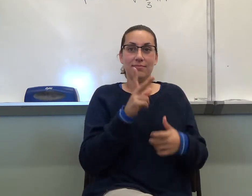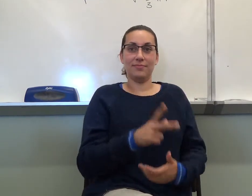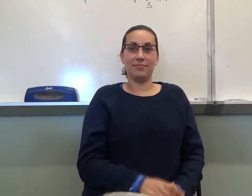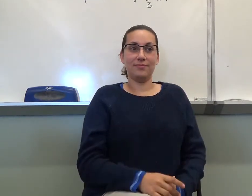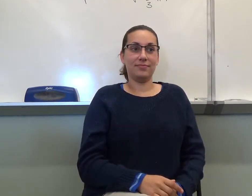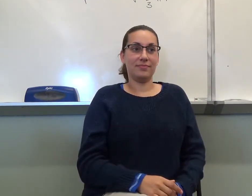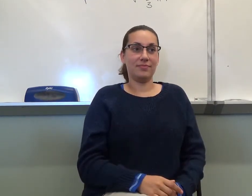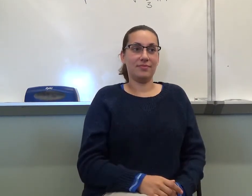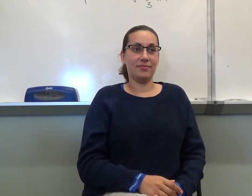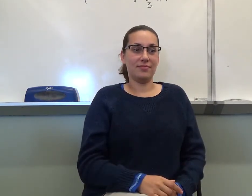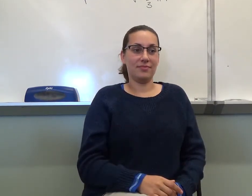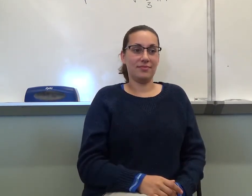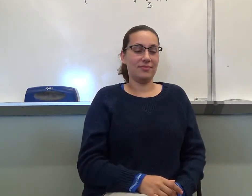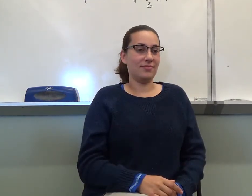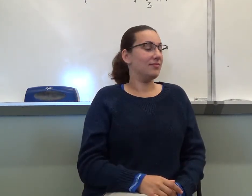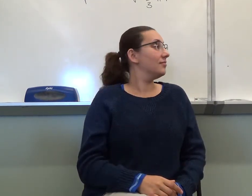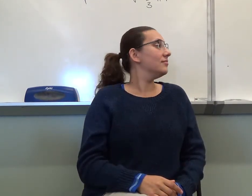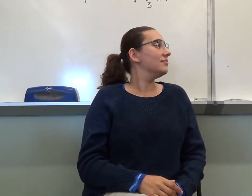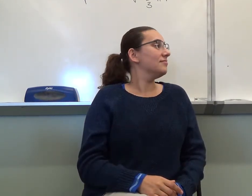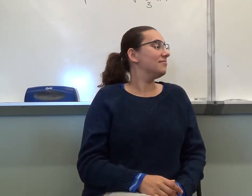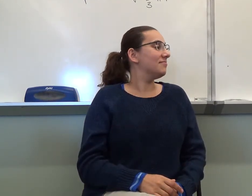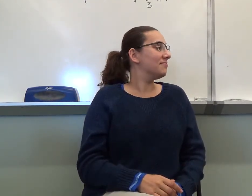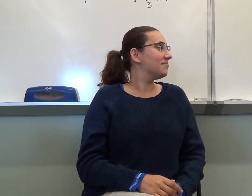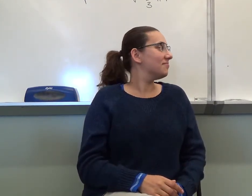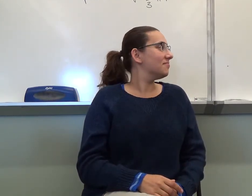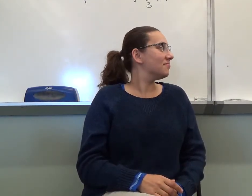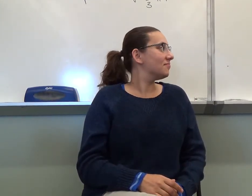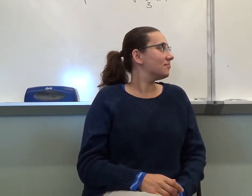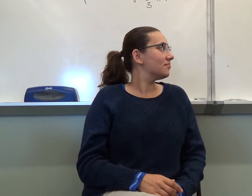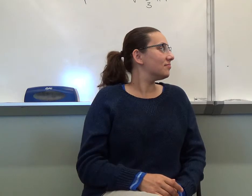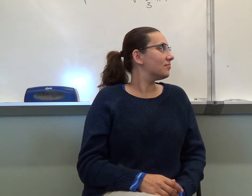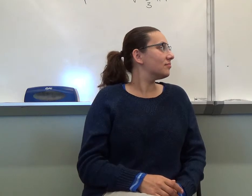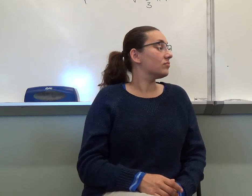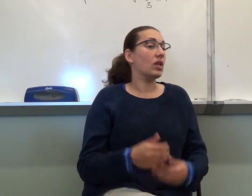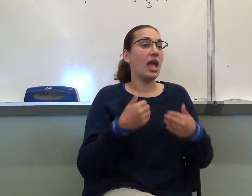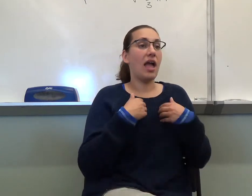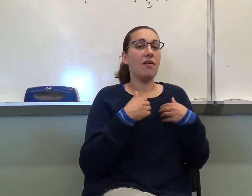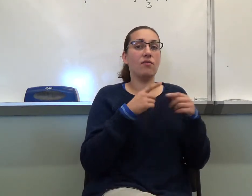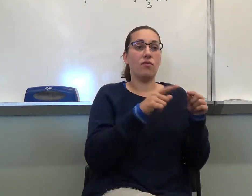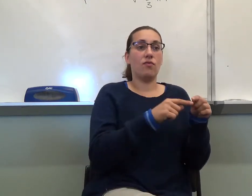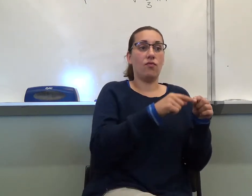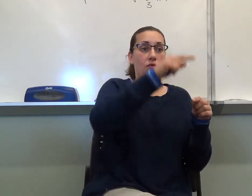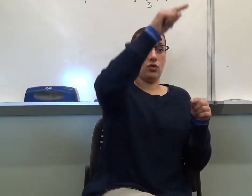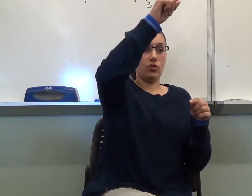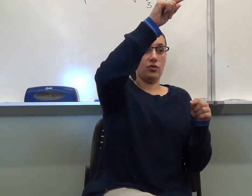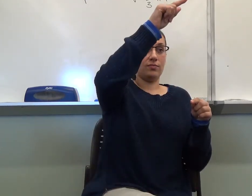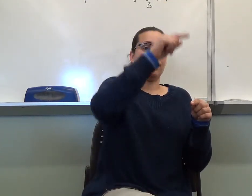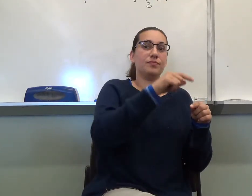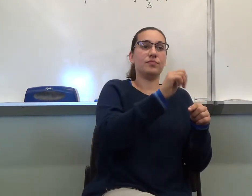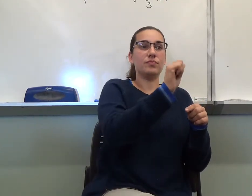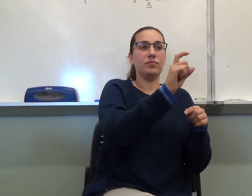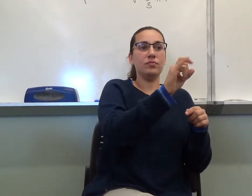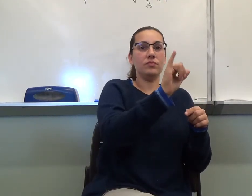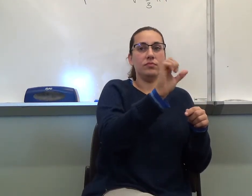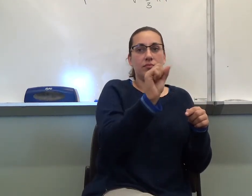All right. So what they did is create a vertical axis which will cover the wind speeds of these